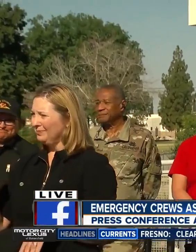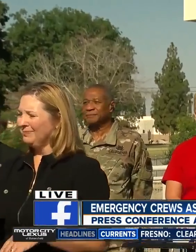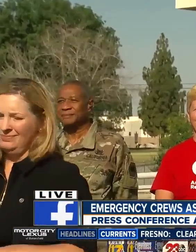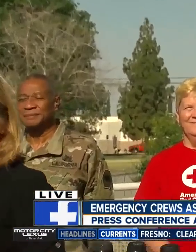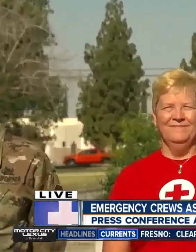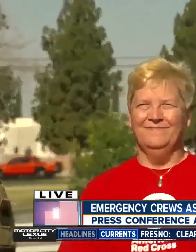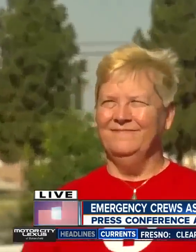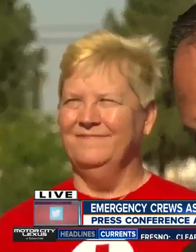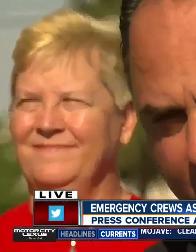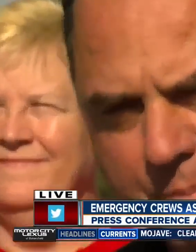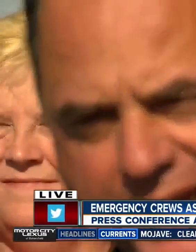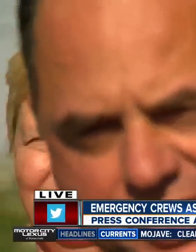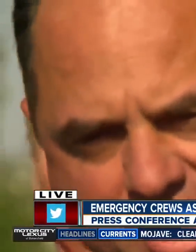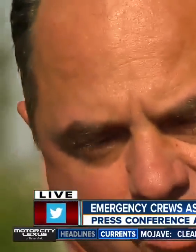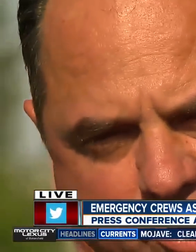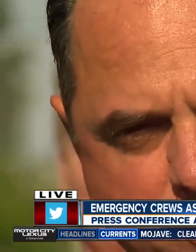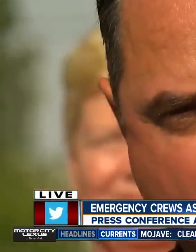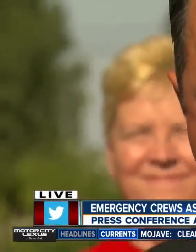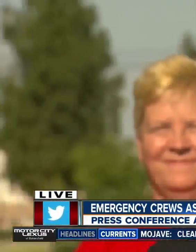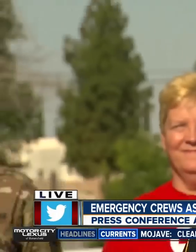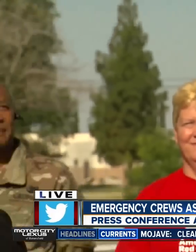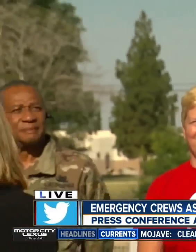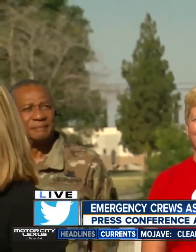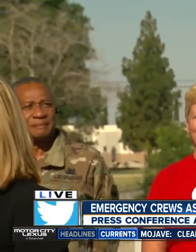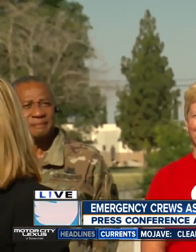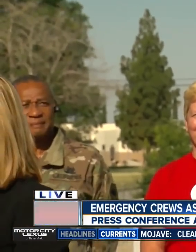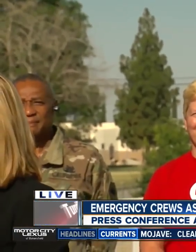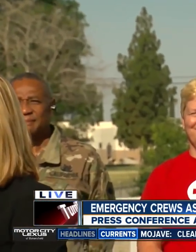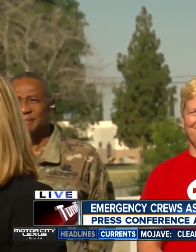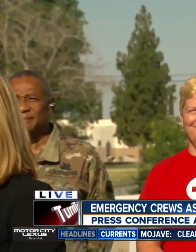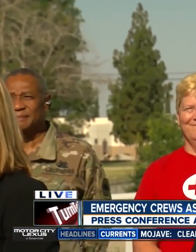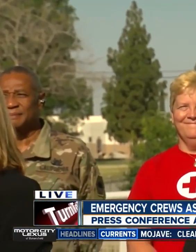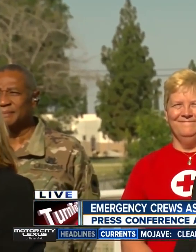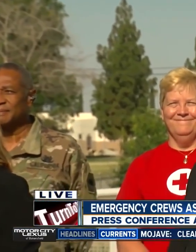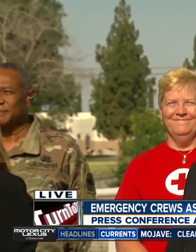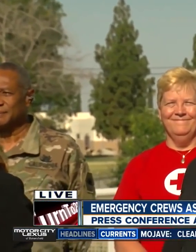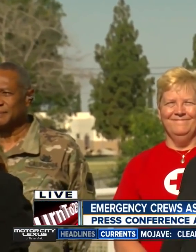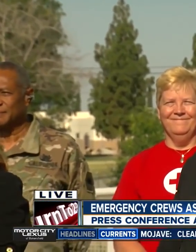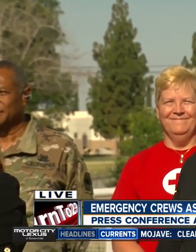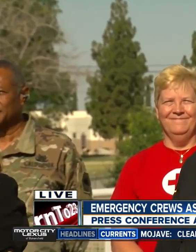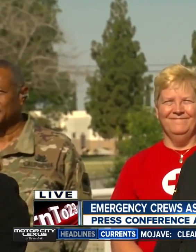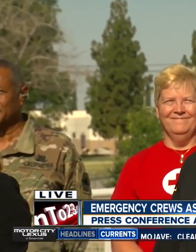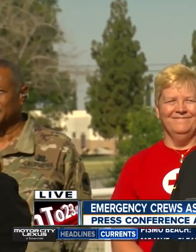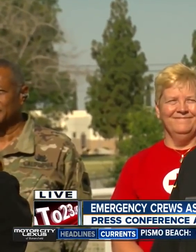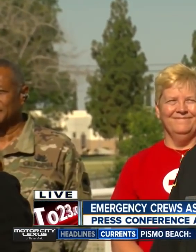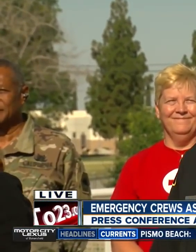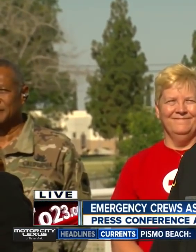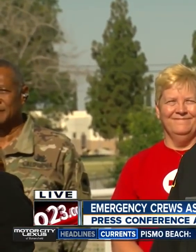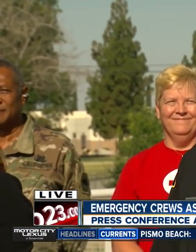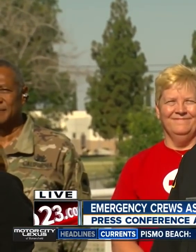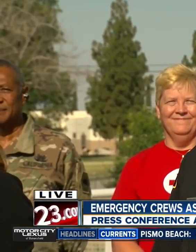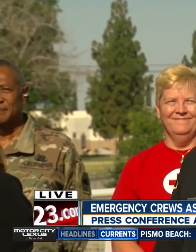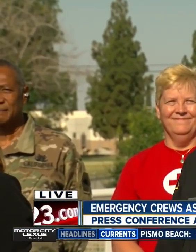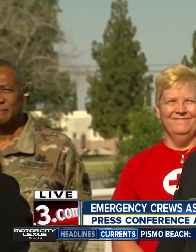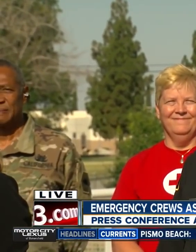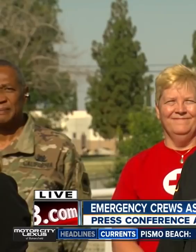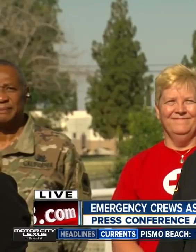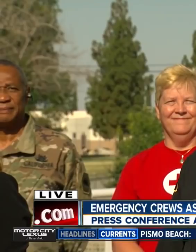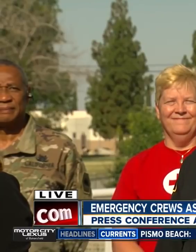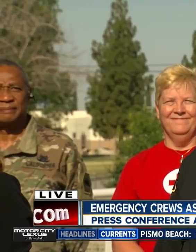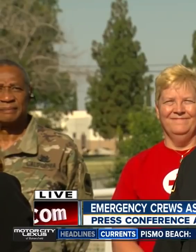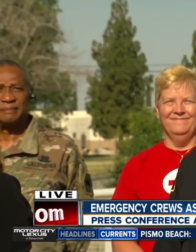Okay, thank you. Like Megan said, we're going to talk about what we're doing here at the EOC. The Emergency Operations Center is focused